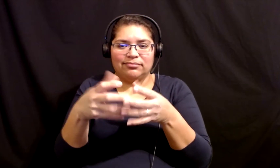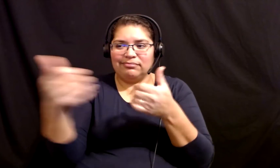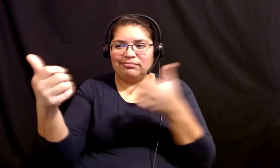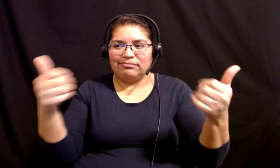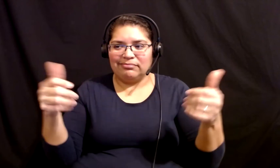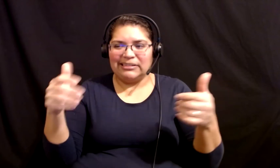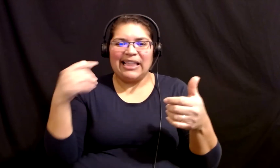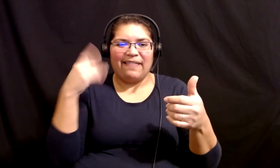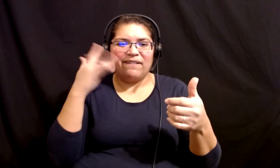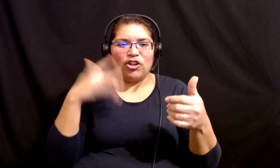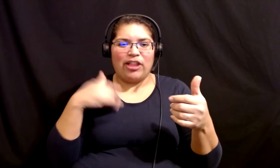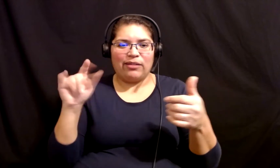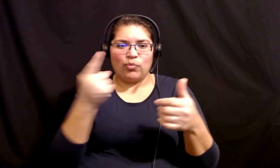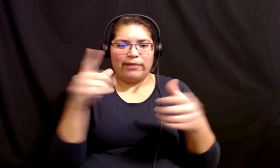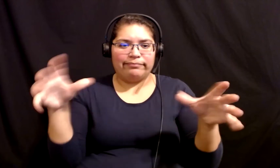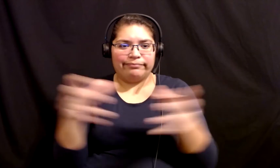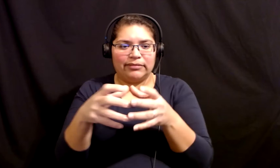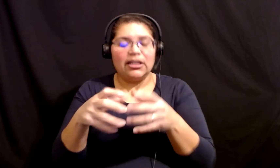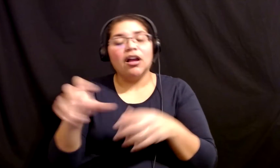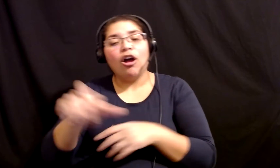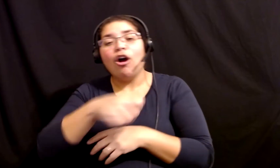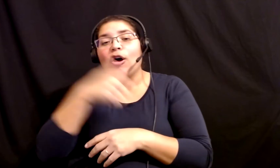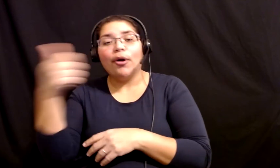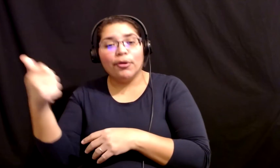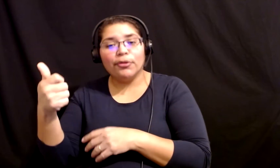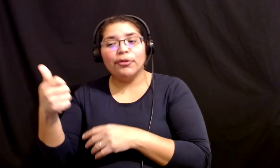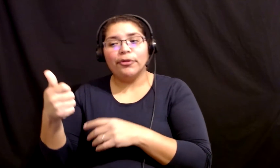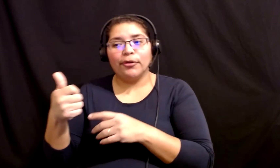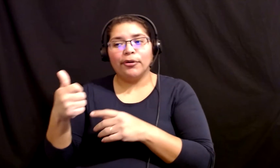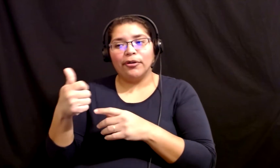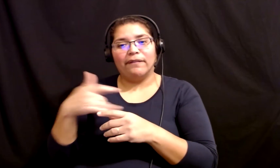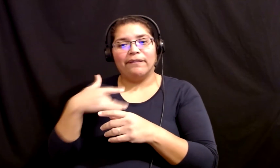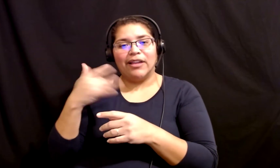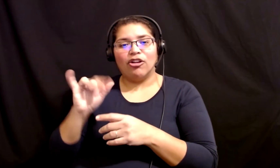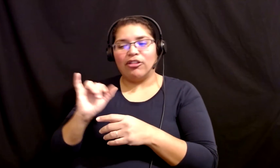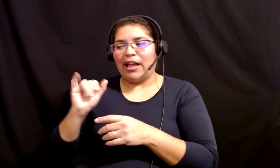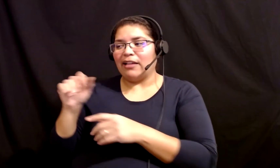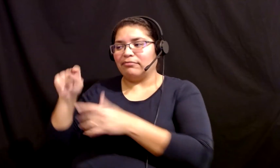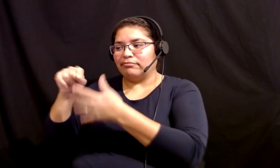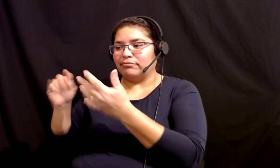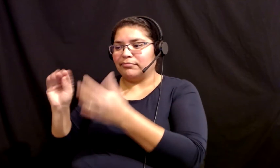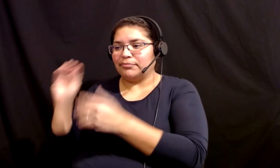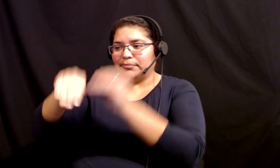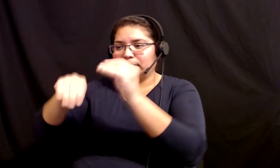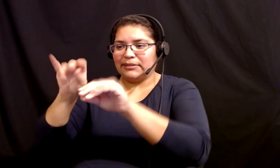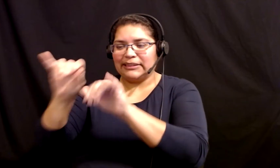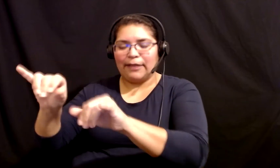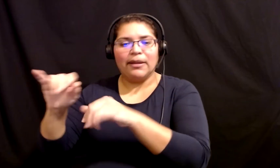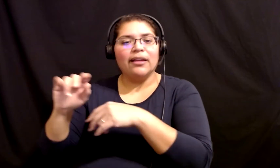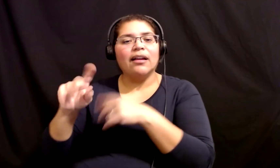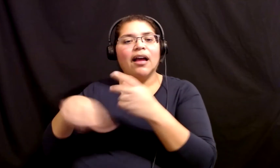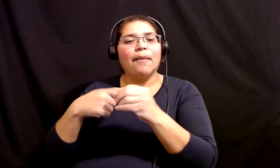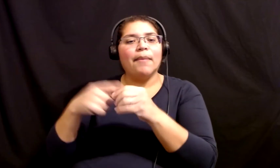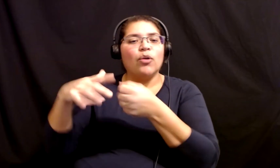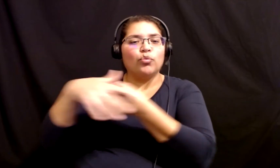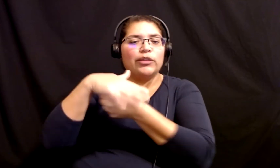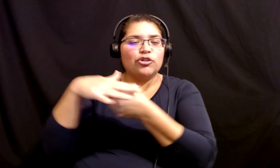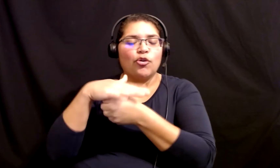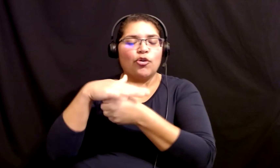Some others I think that would go together in another bucket fall under sort of the category of regional